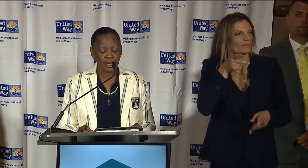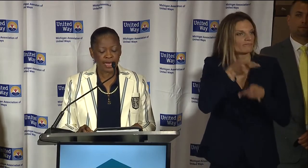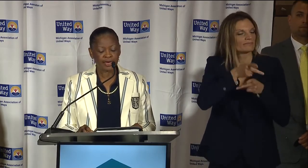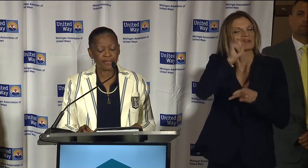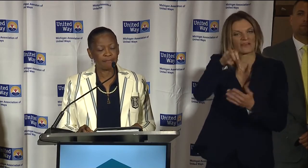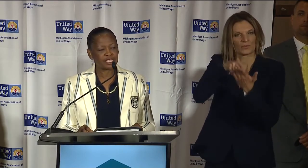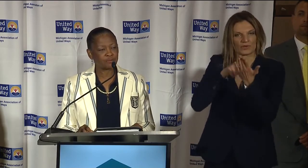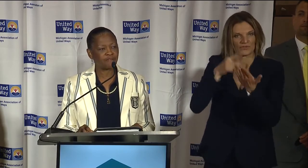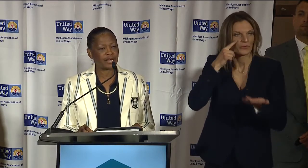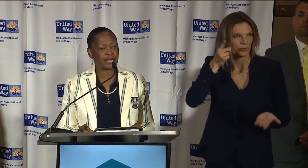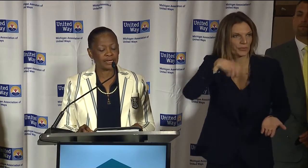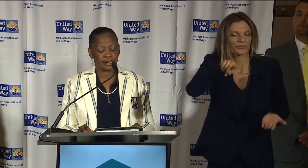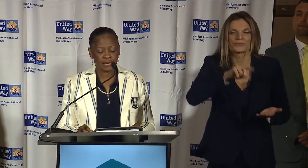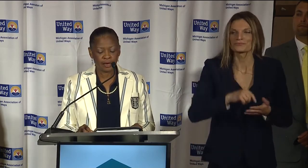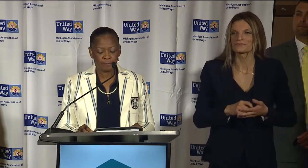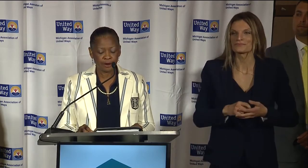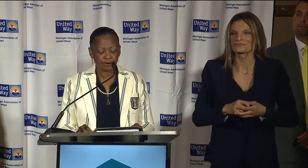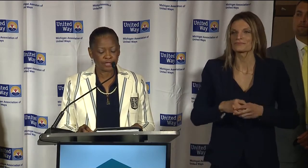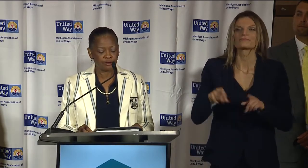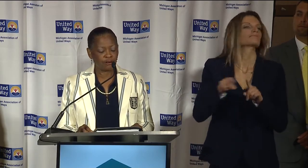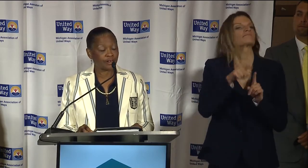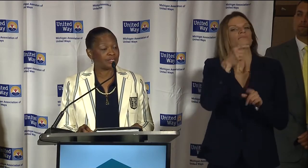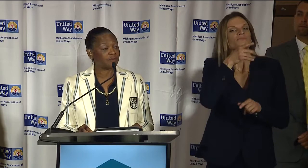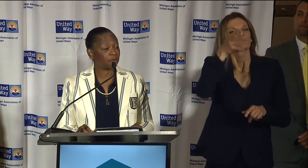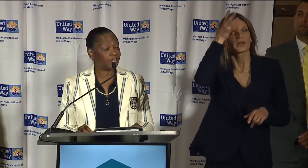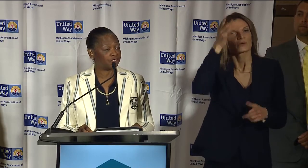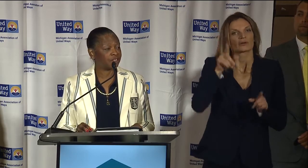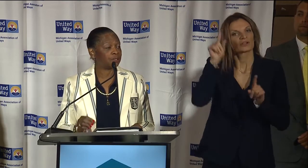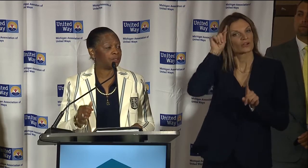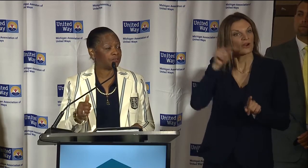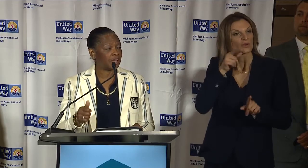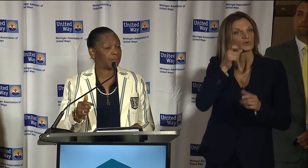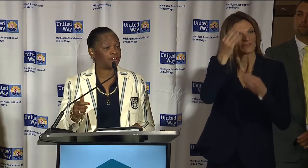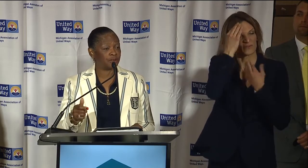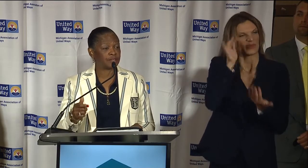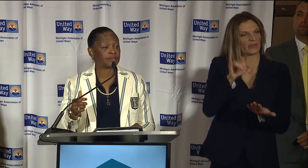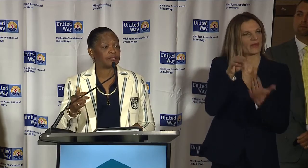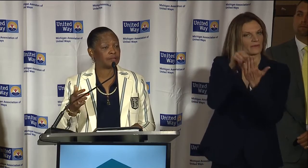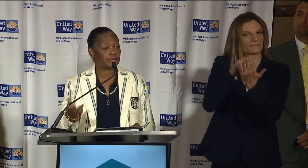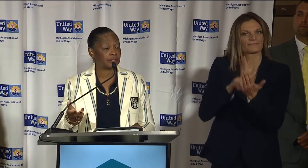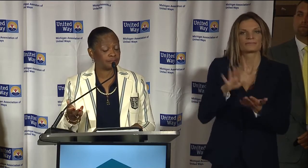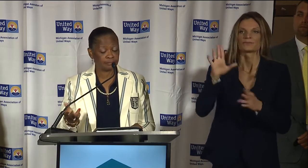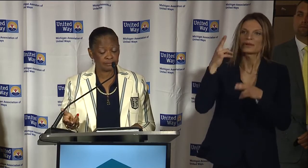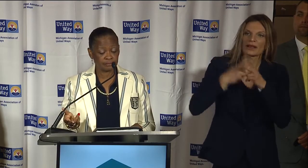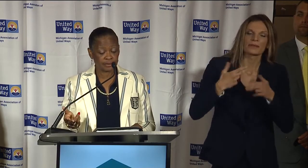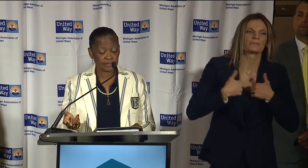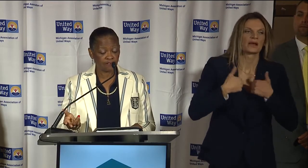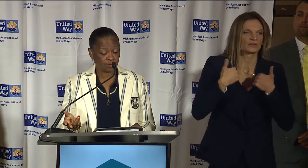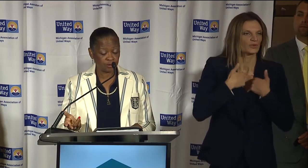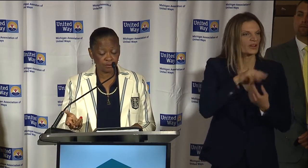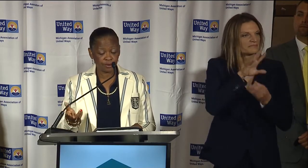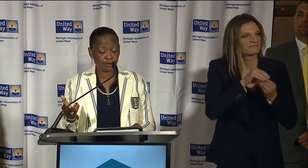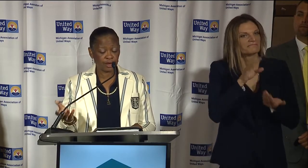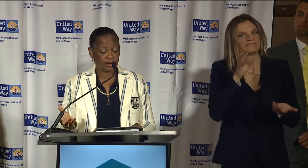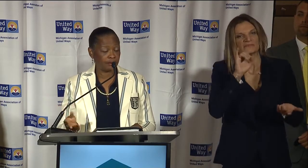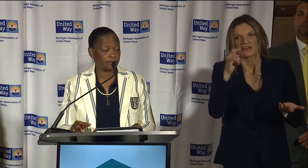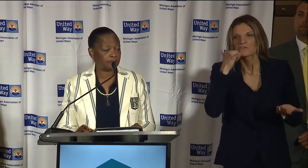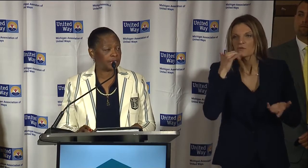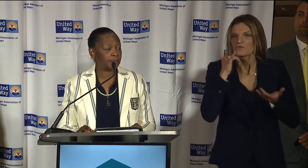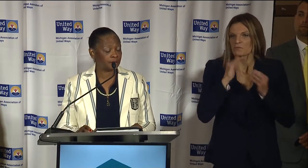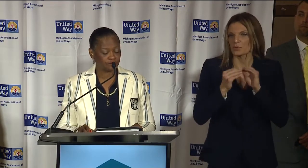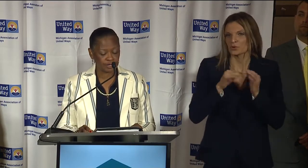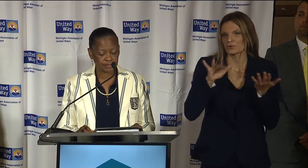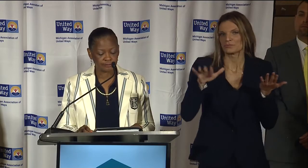17, and they must provide a parent or legal guardian's information, including their name, address, cell phone number,